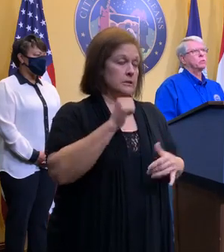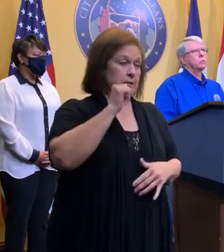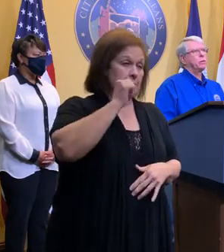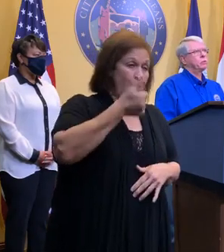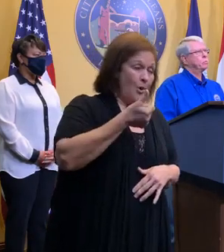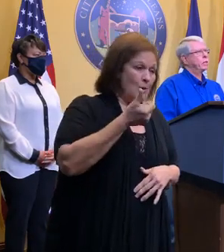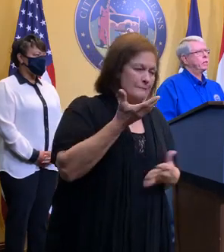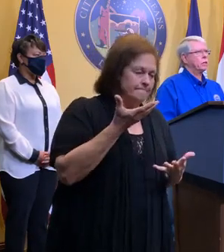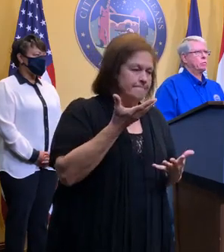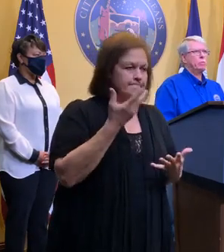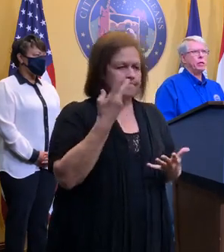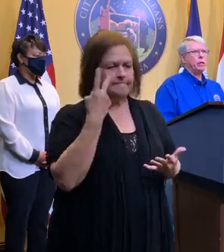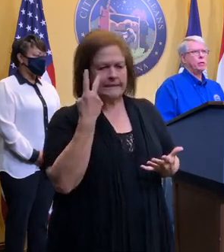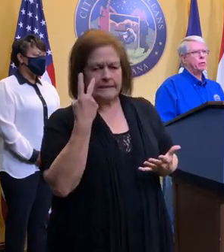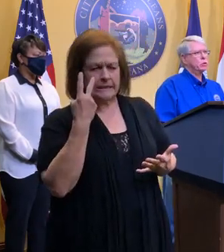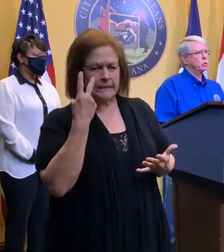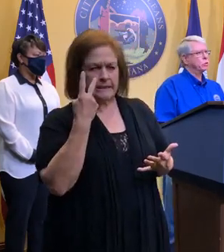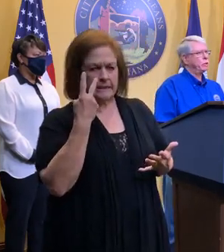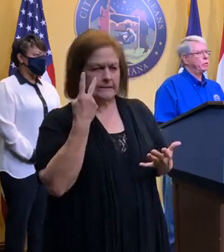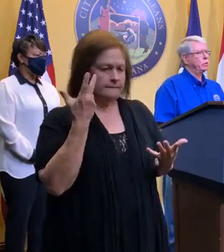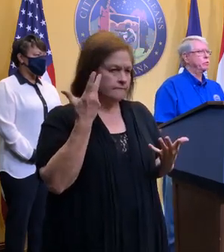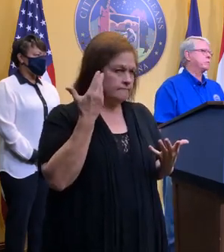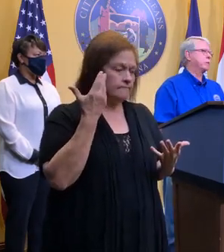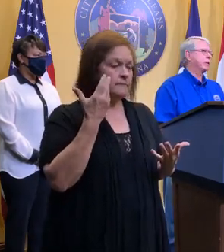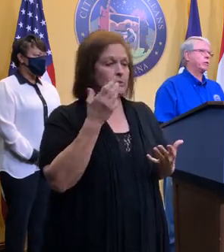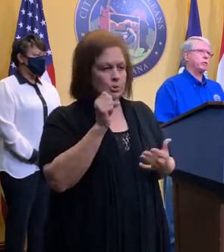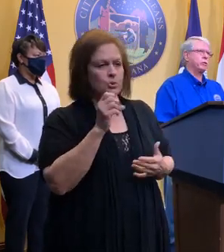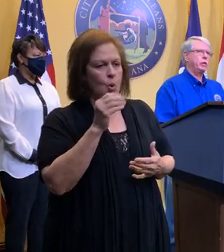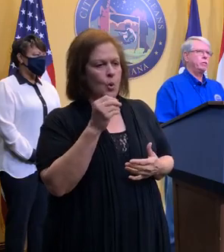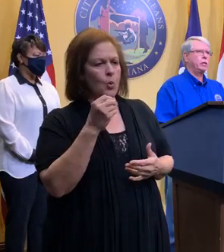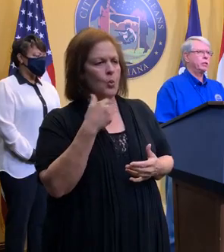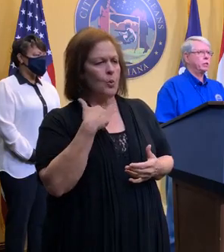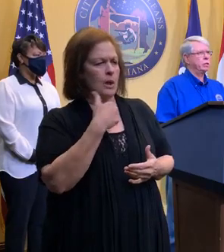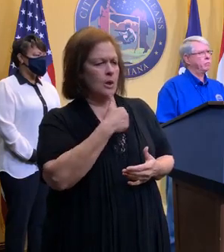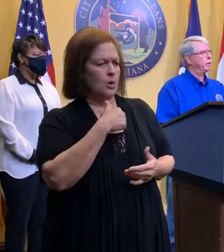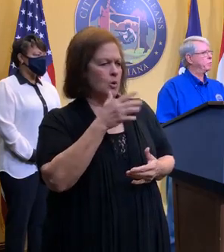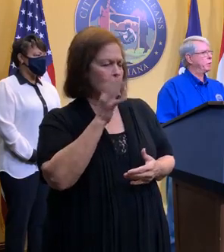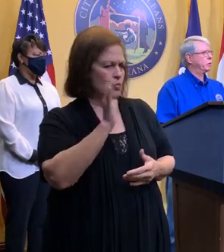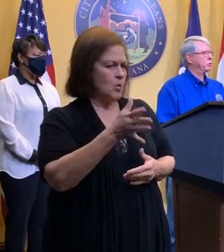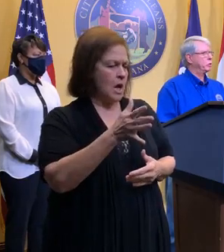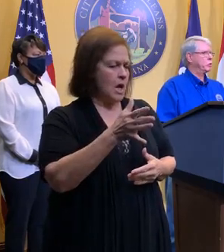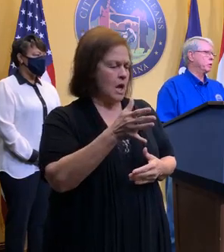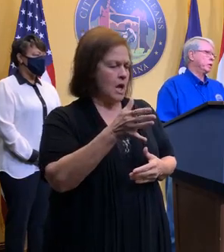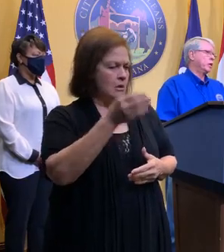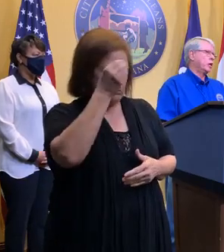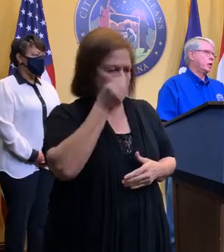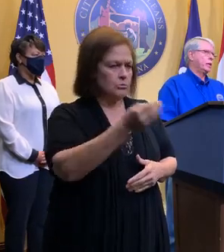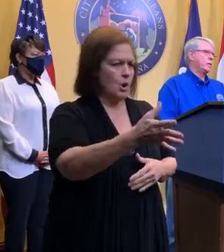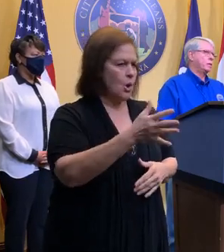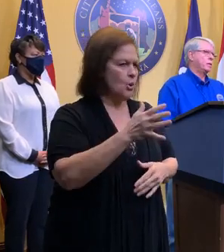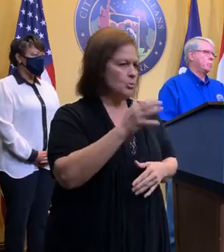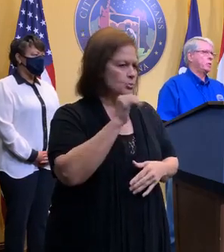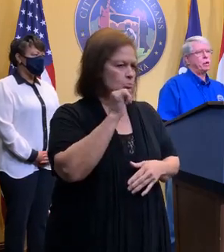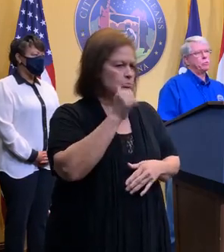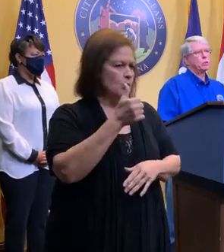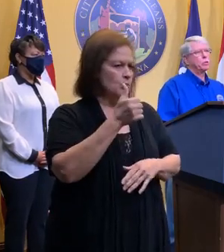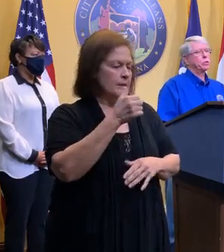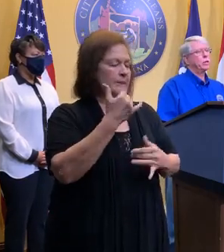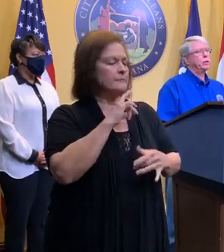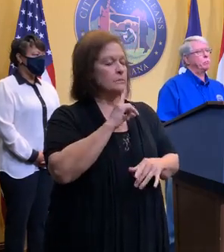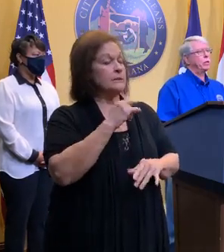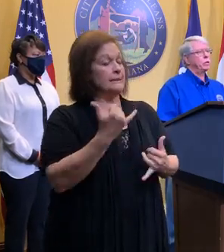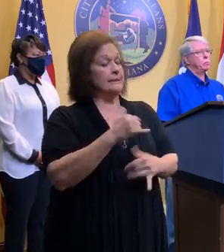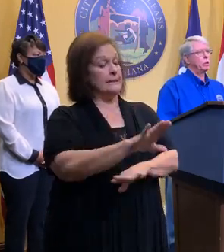Tomorrow we'll have to play that a little bit by ear, so stay tuned for later on this evening if we have to make a decision about